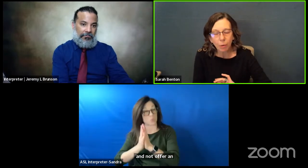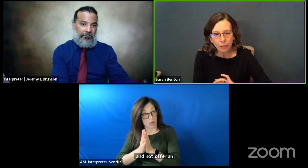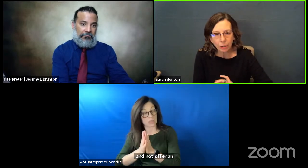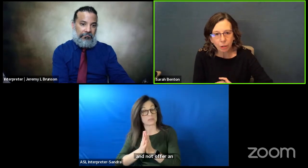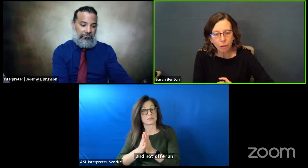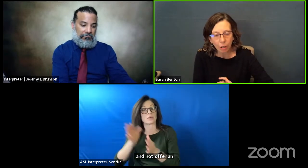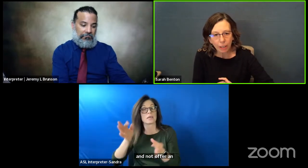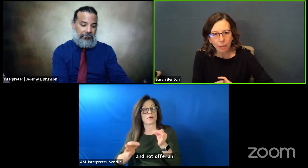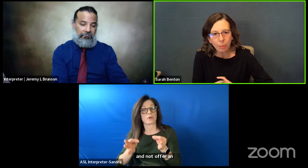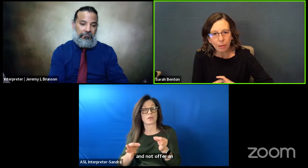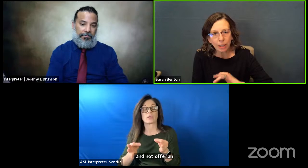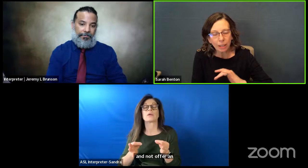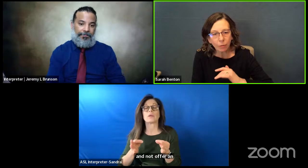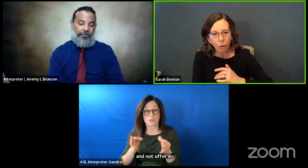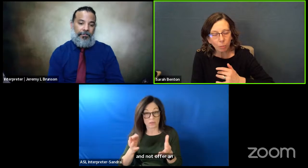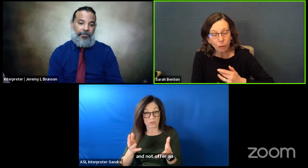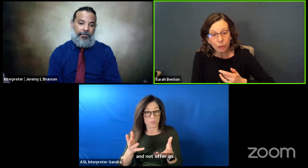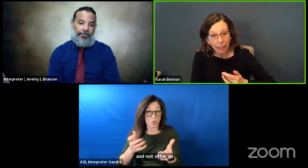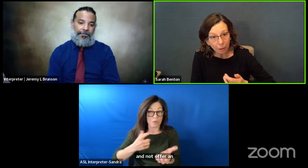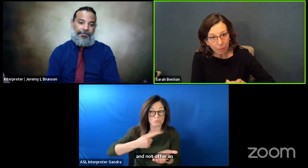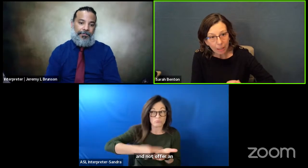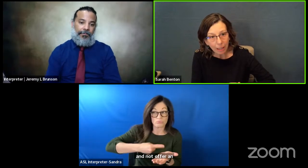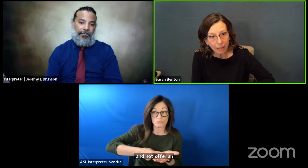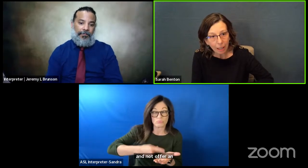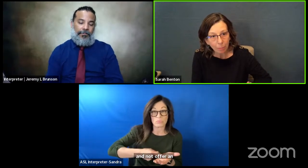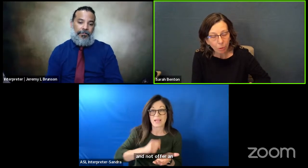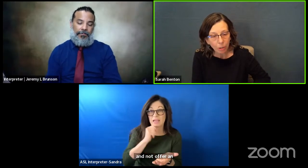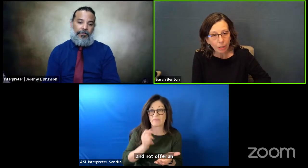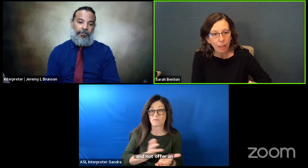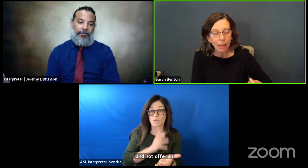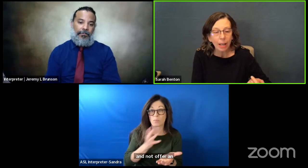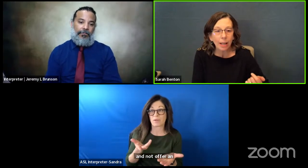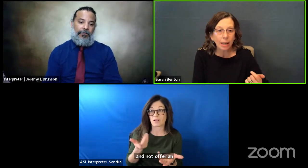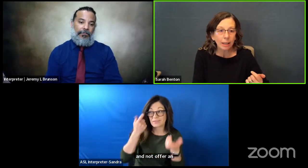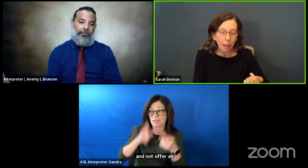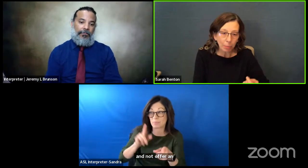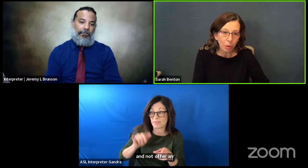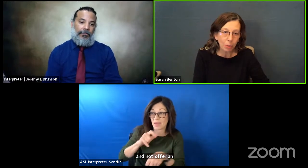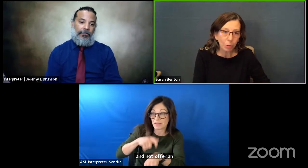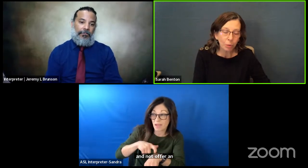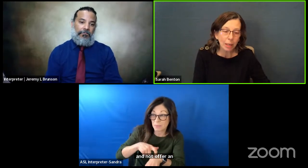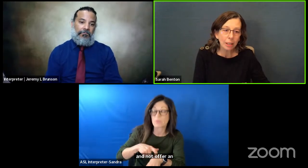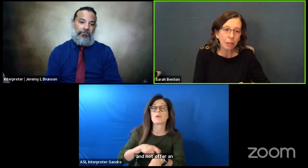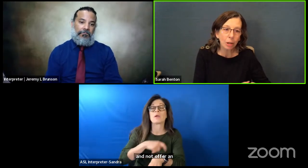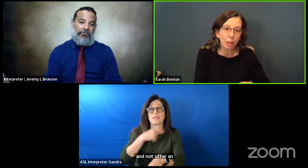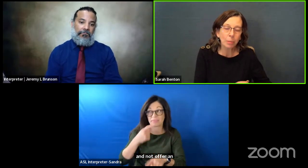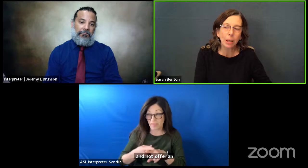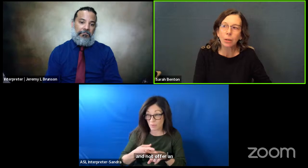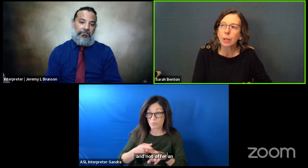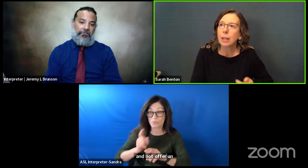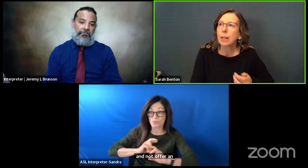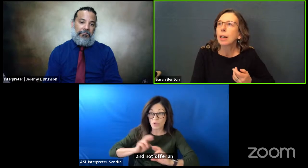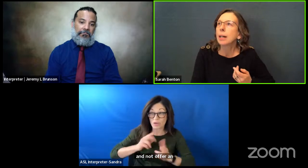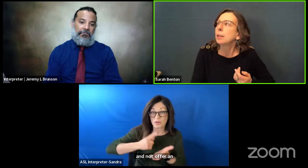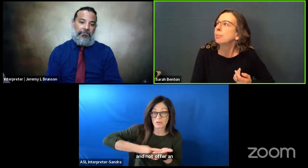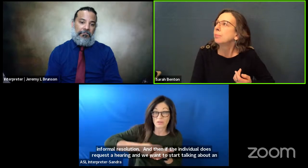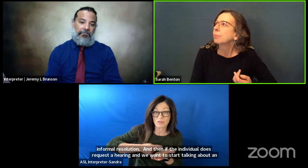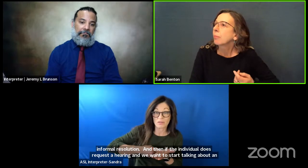and we want to start talking about an informal settlement at that point, and at that point, we're ready to talk about